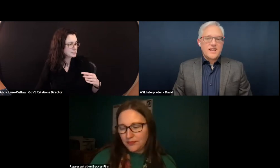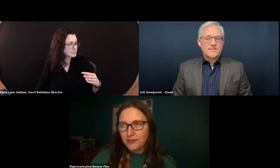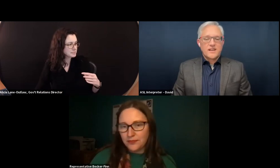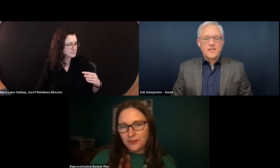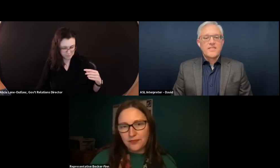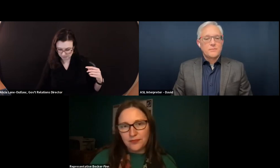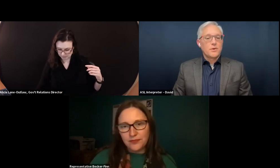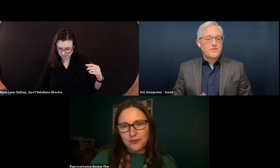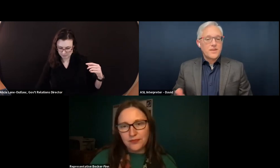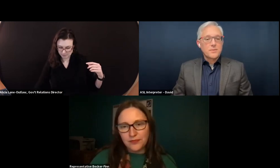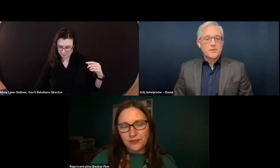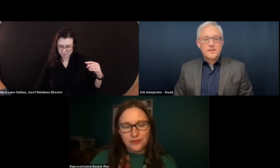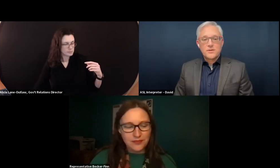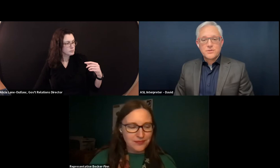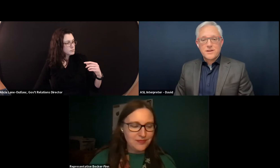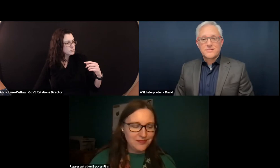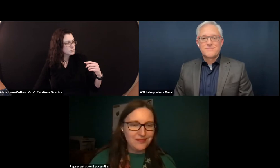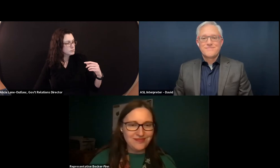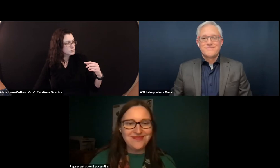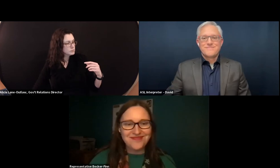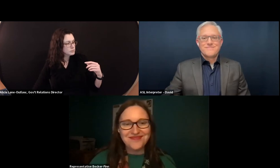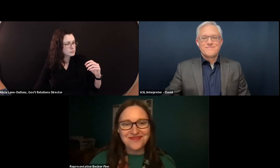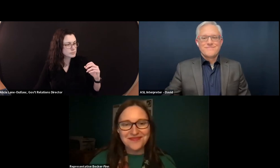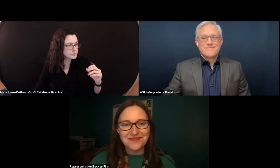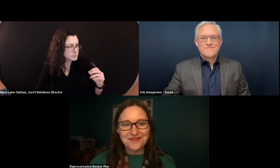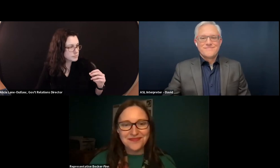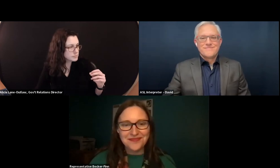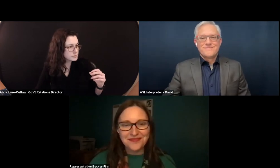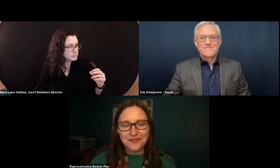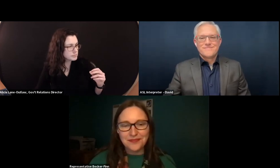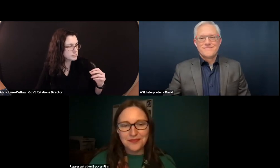sign it in ASL, and then we'll give you the opportunity to respond.